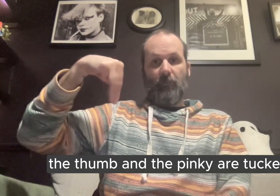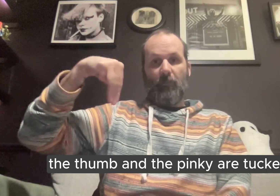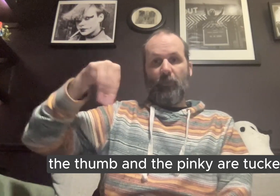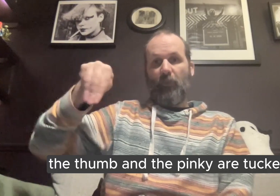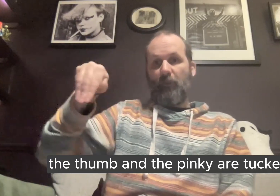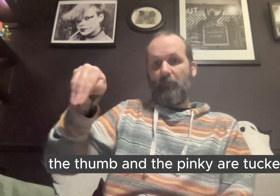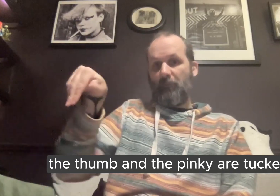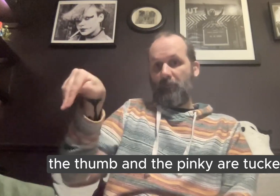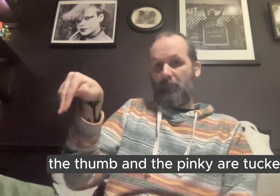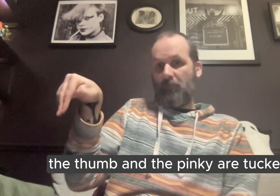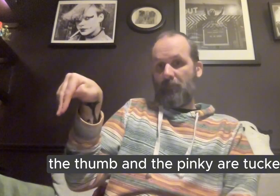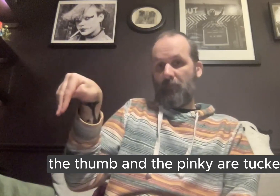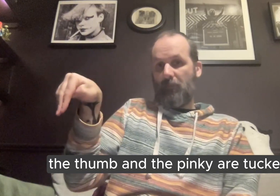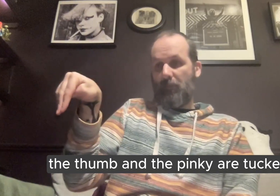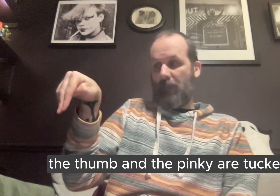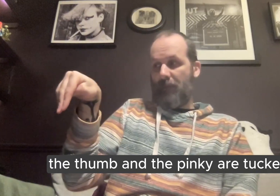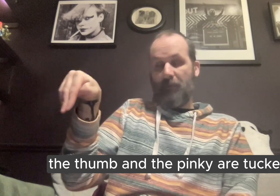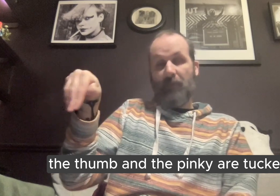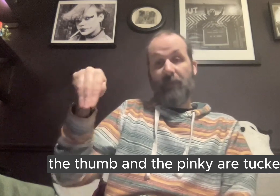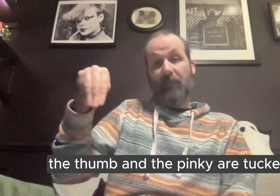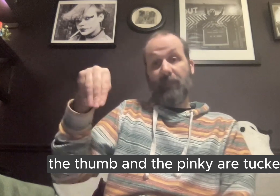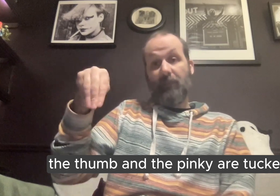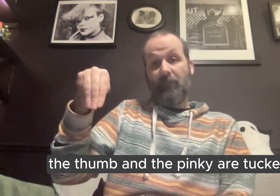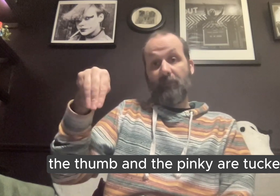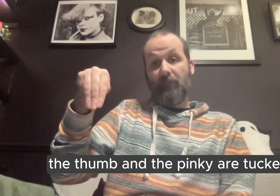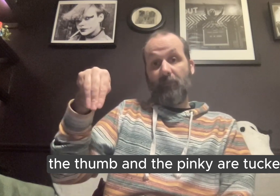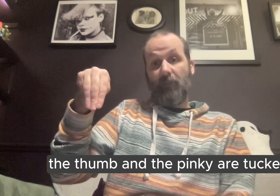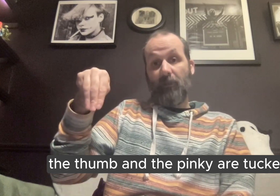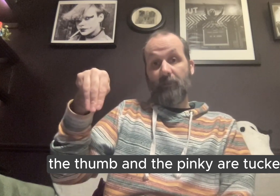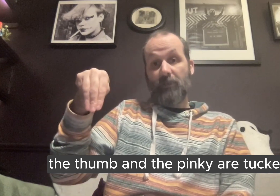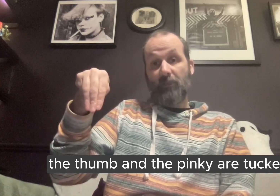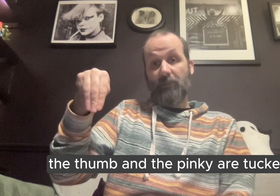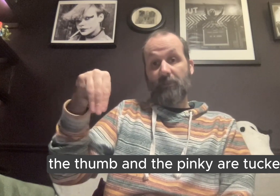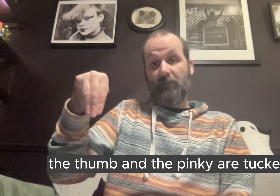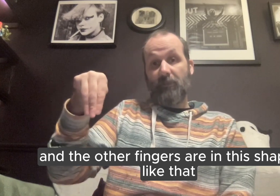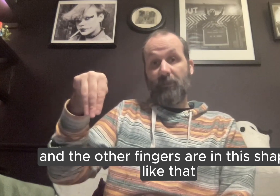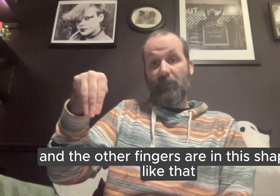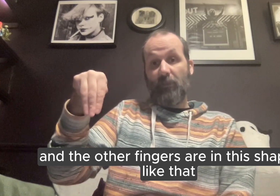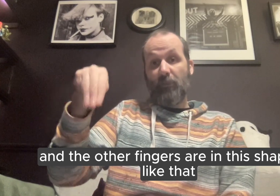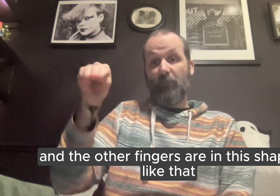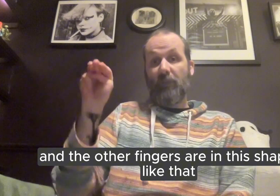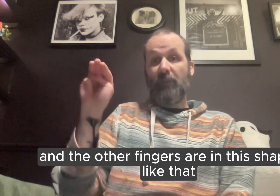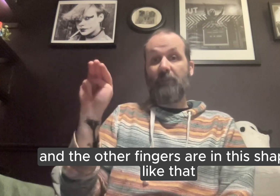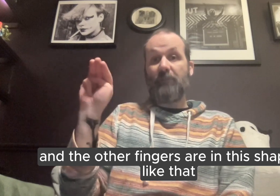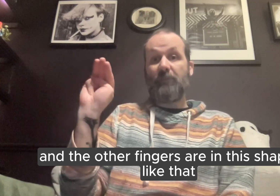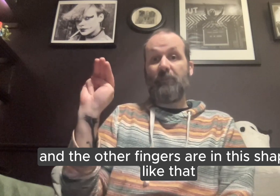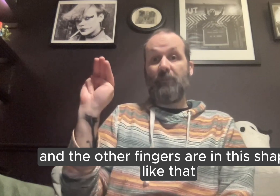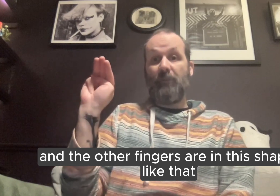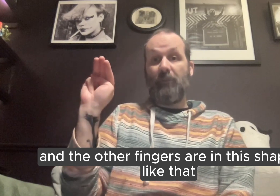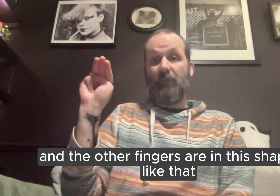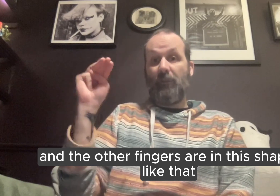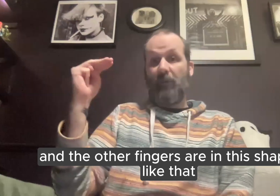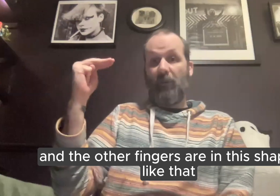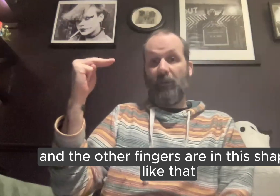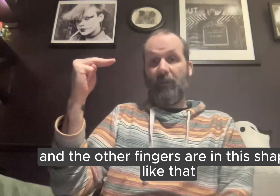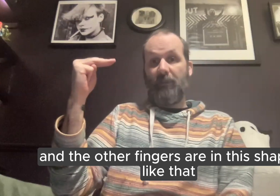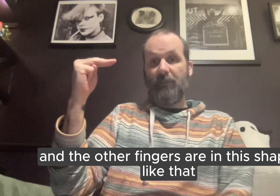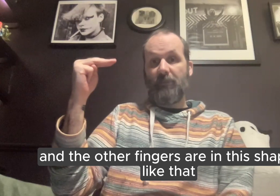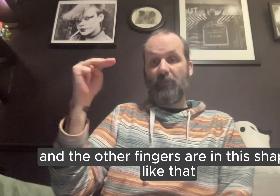the thumb and the pinky are tucked and the other fingers are in this